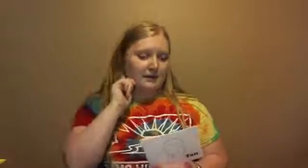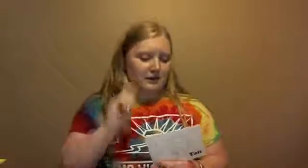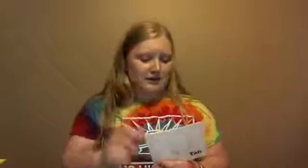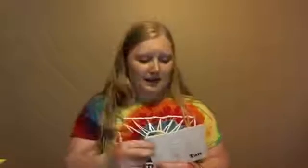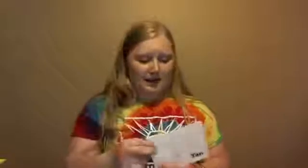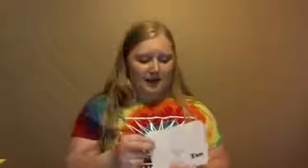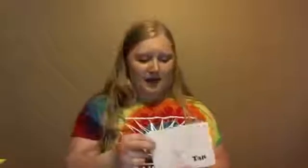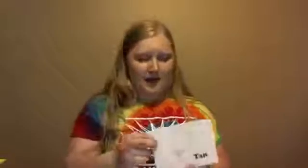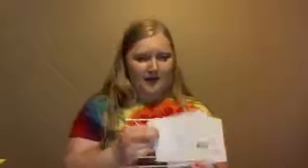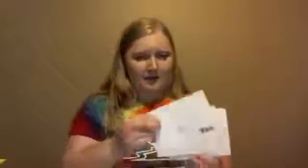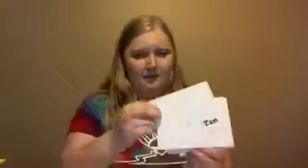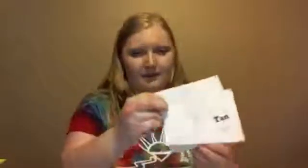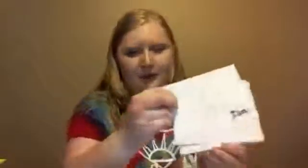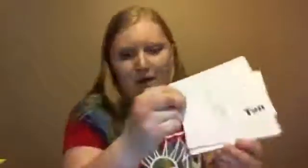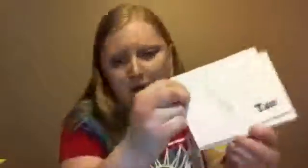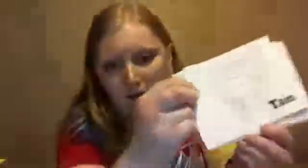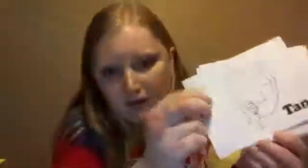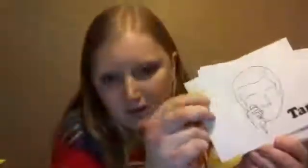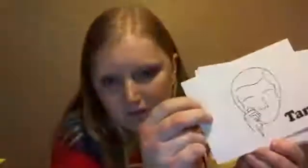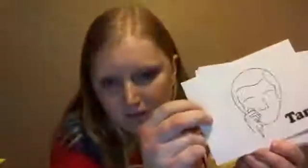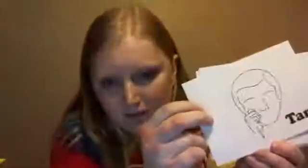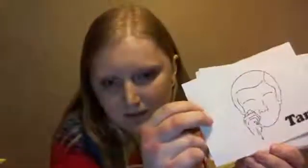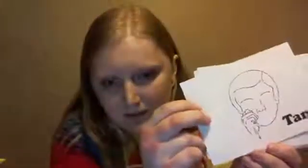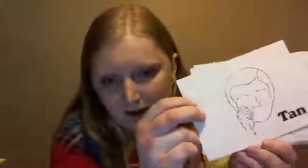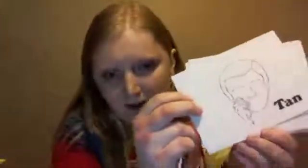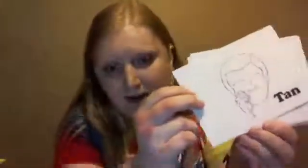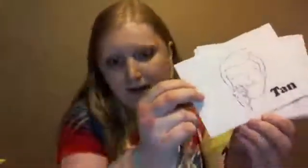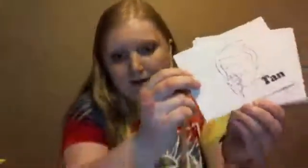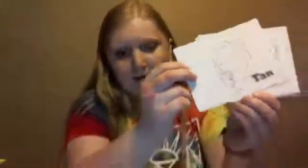just like that. So tan.